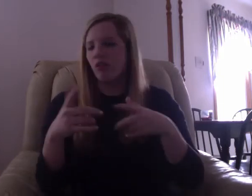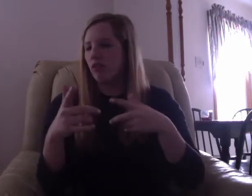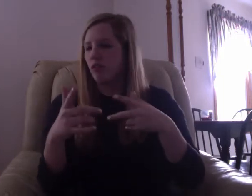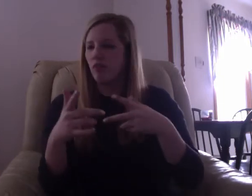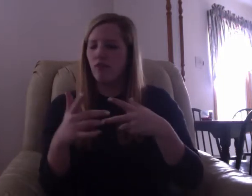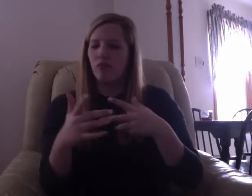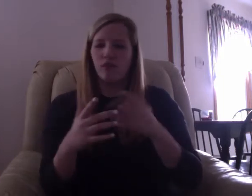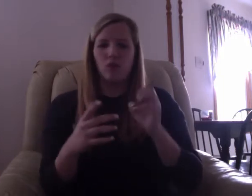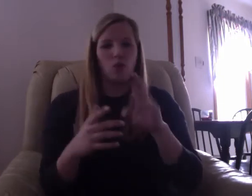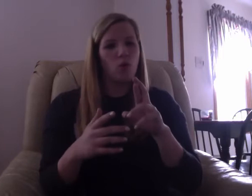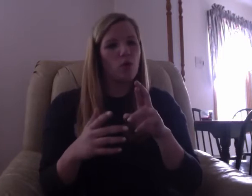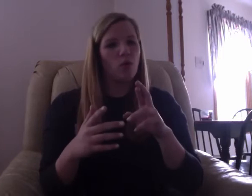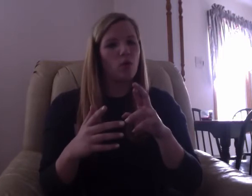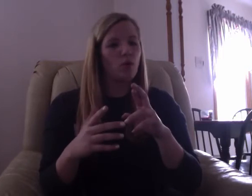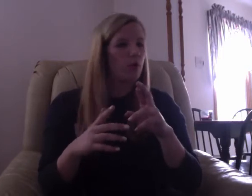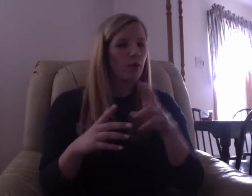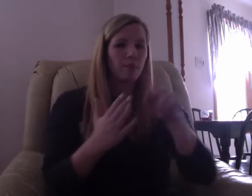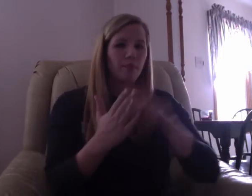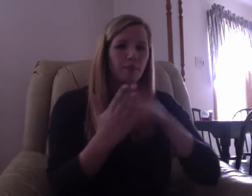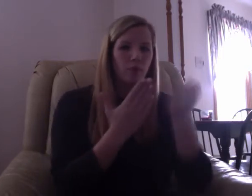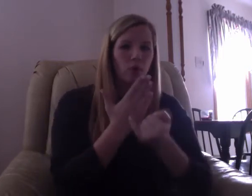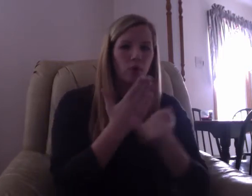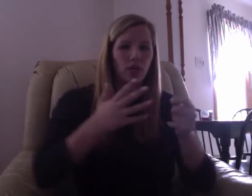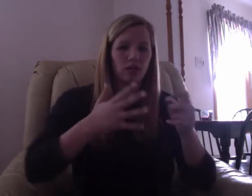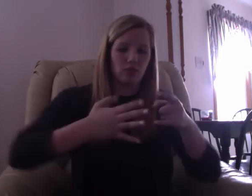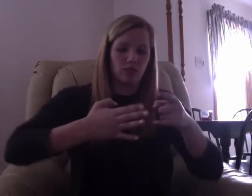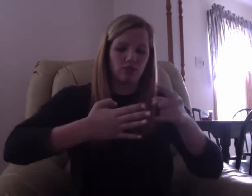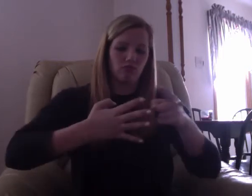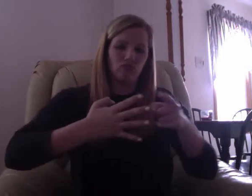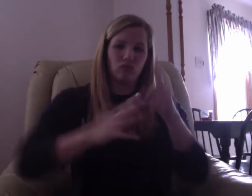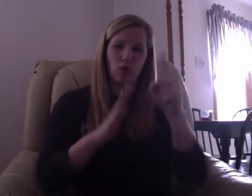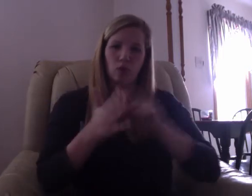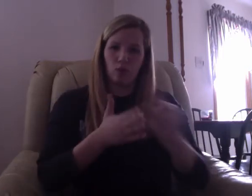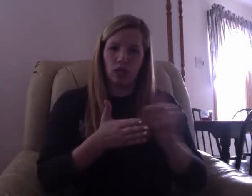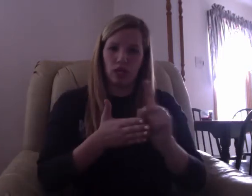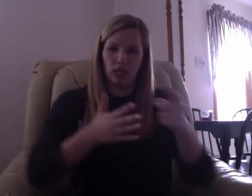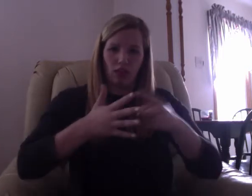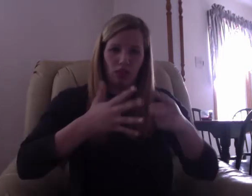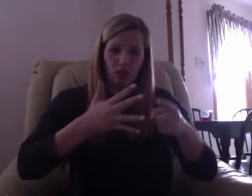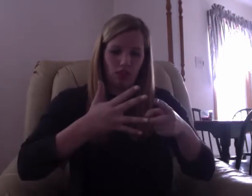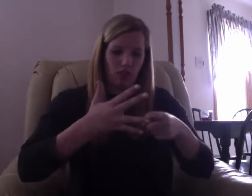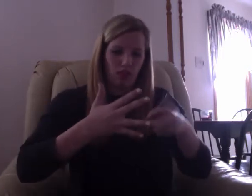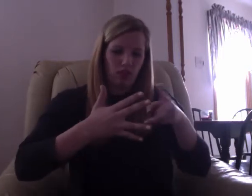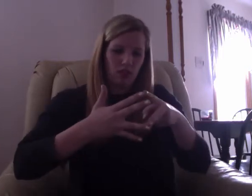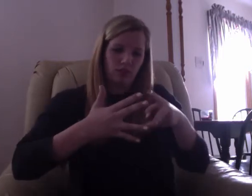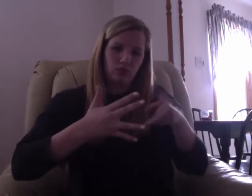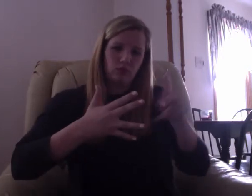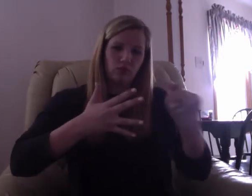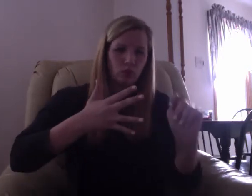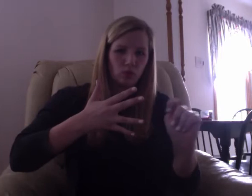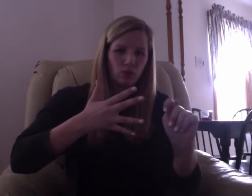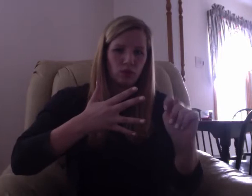to having programs every other week. They alternate between Tuesdays and Wednesdays to accommodate student schedules, where we talk about